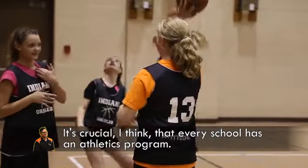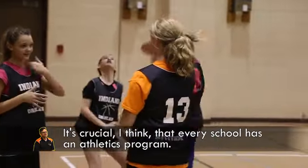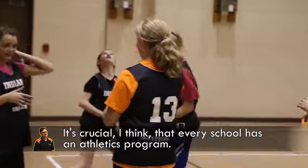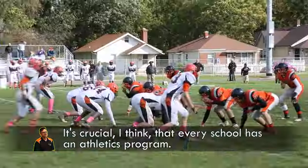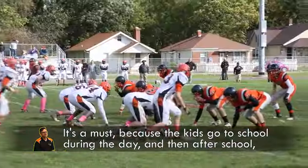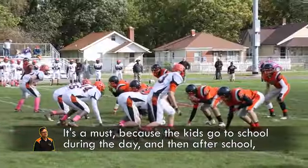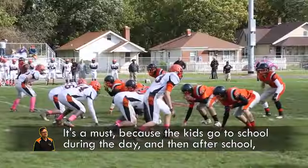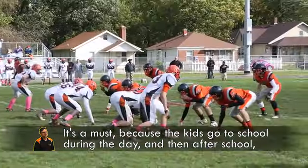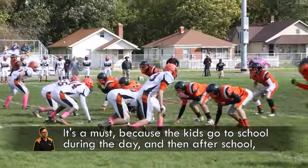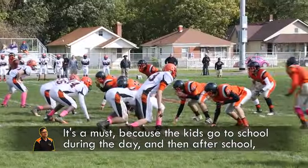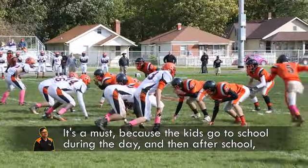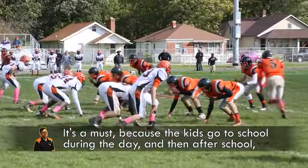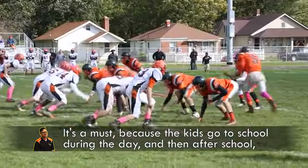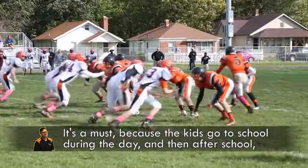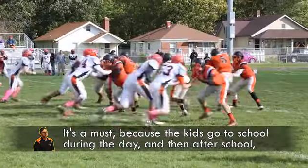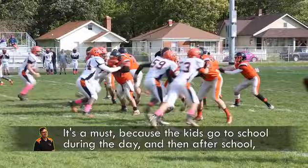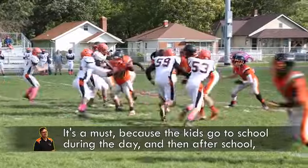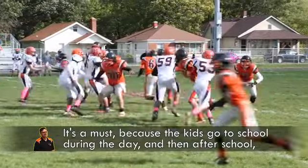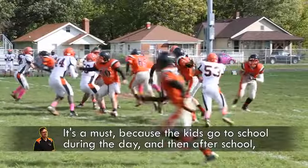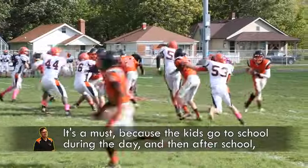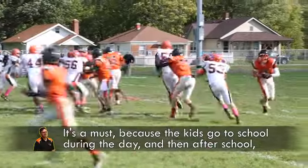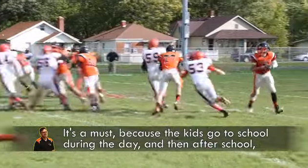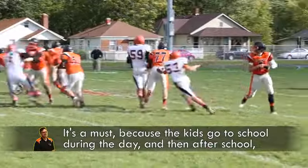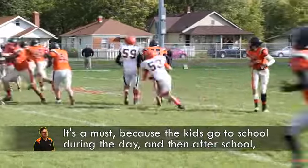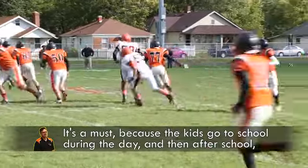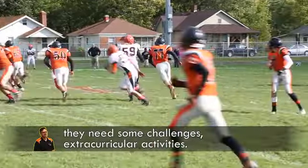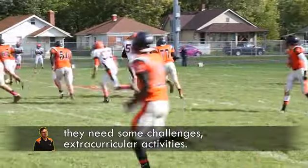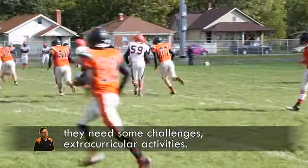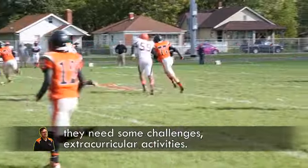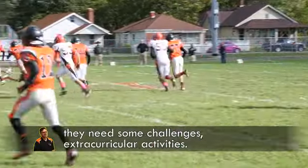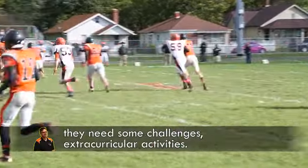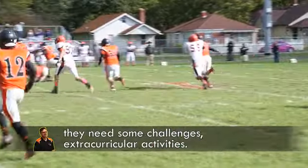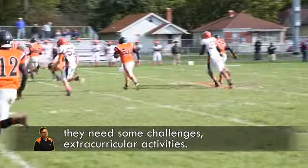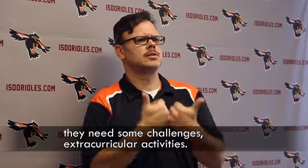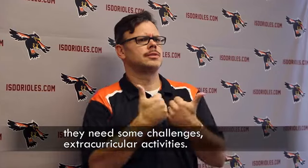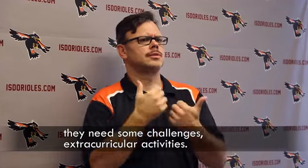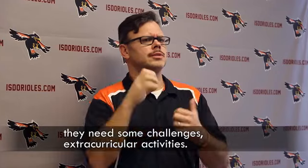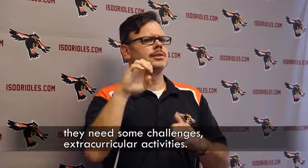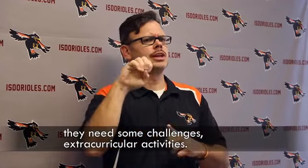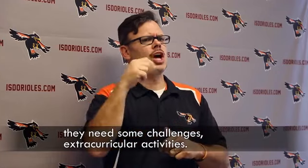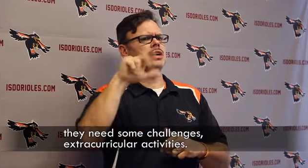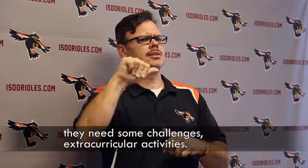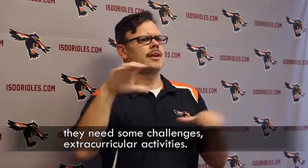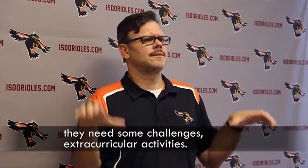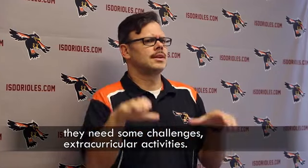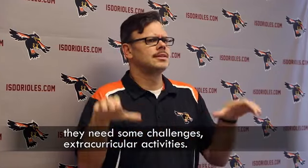It's a must because the kids go to school during the day, and then after school, they need some challenges, extracurricular